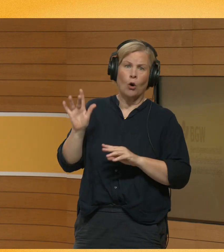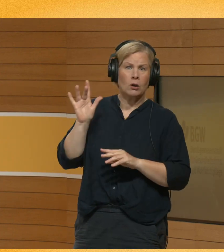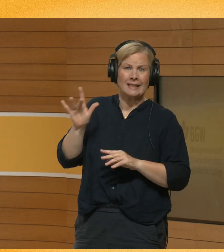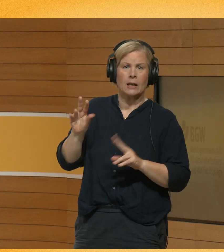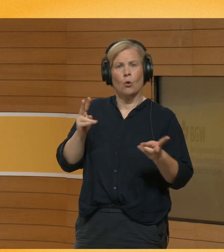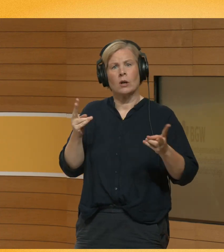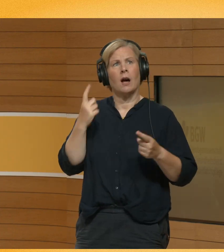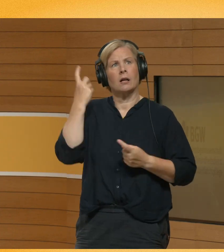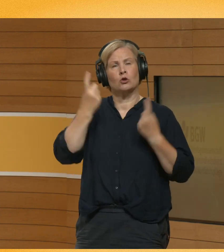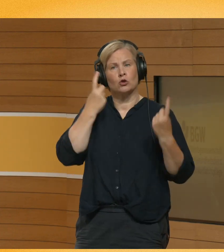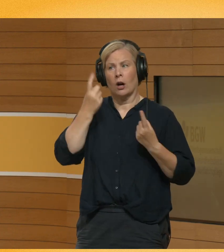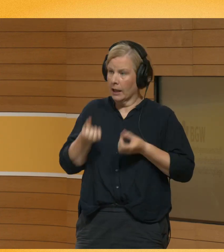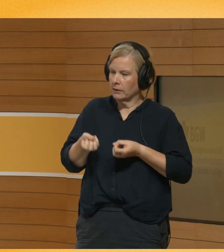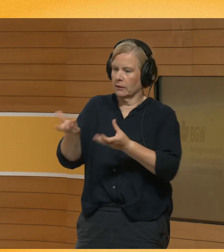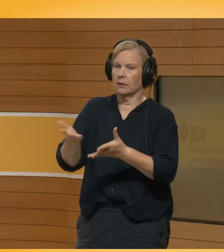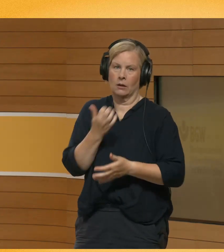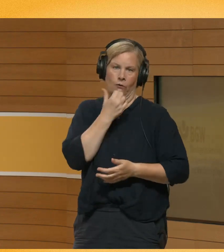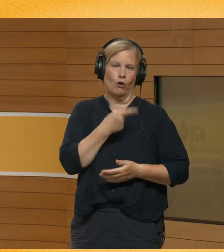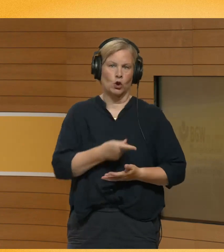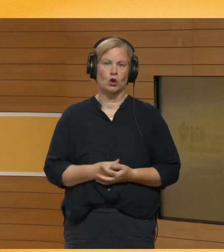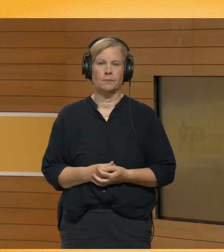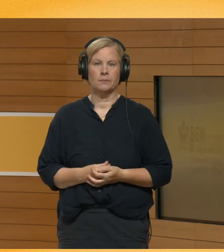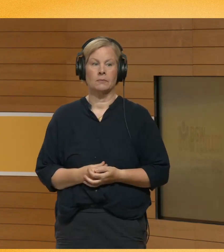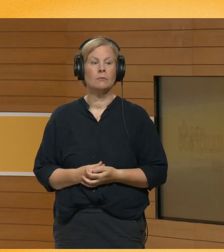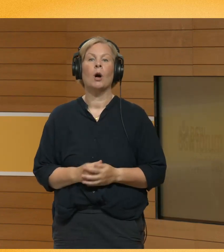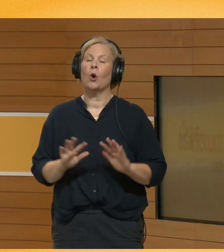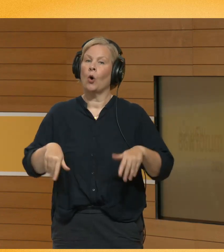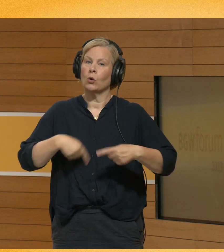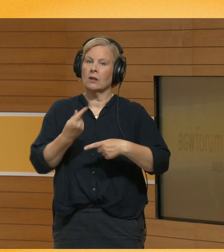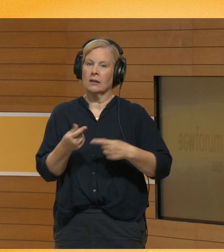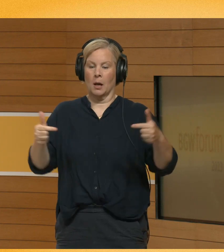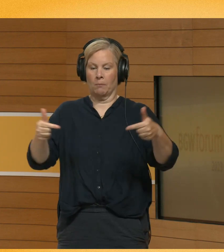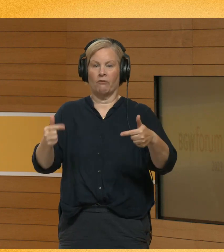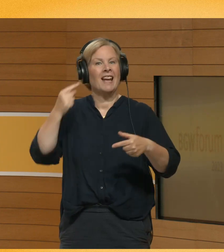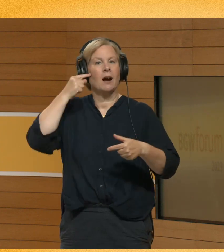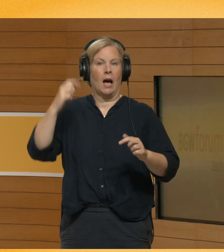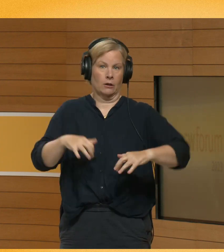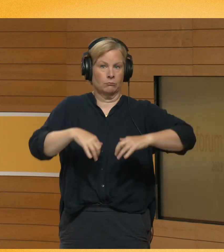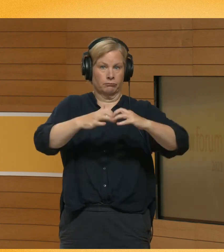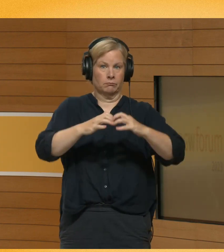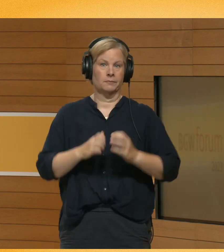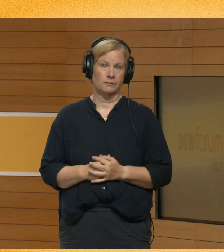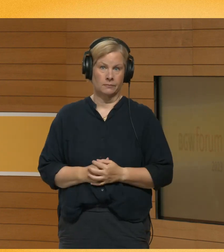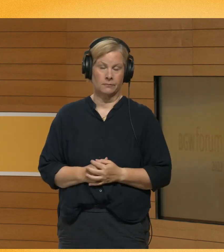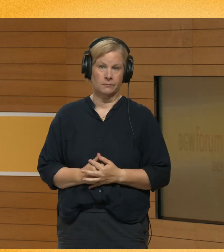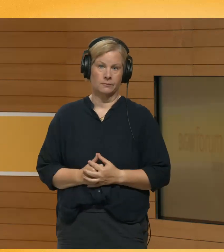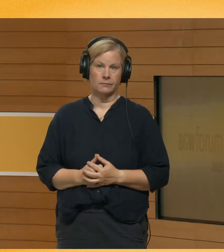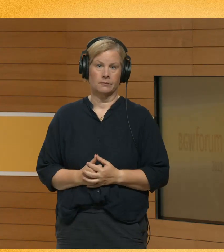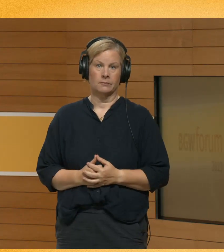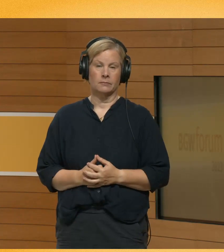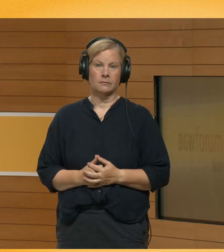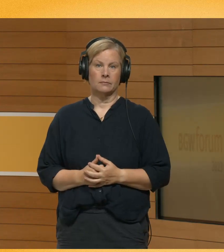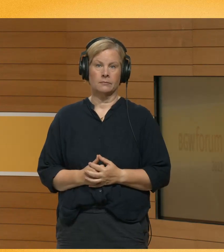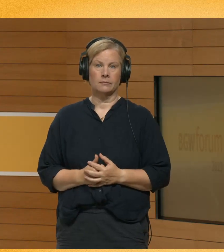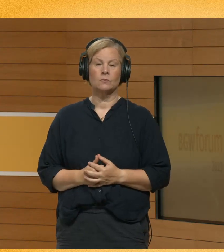the organisation. So at the minute we have a staff nurse council. We also have a C&M council,